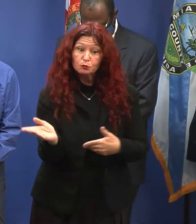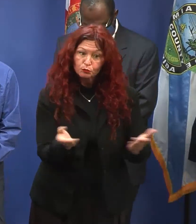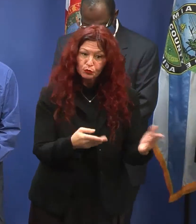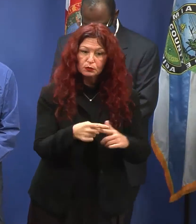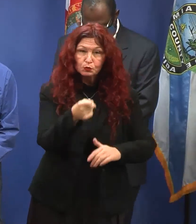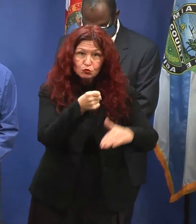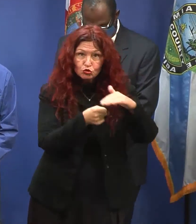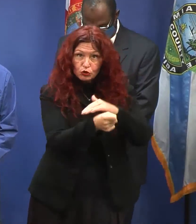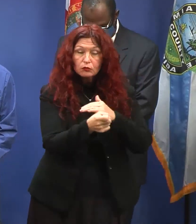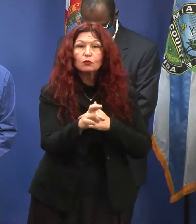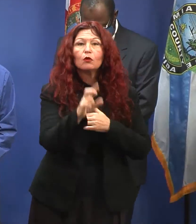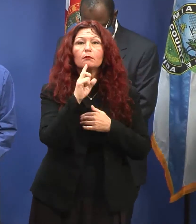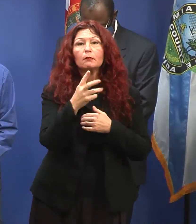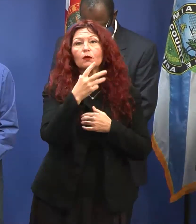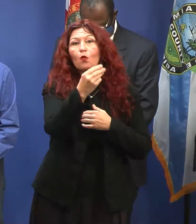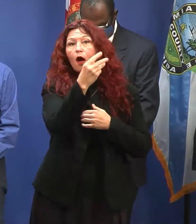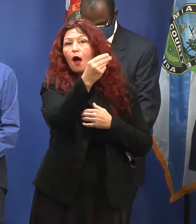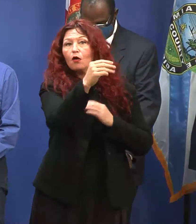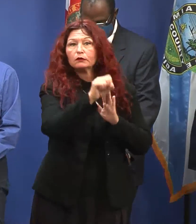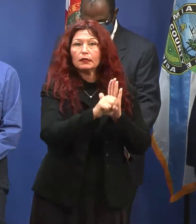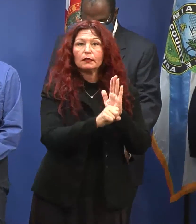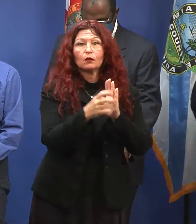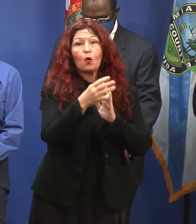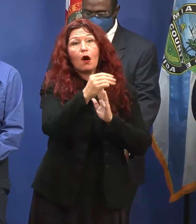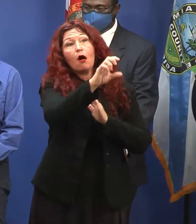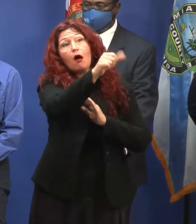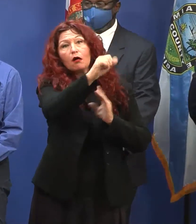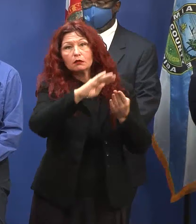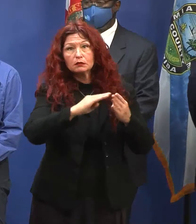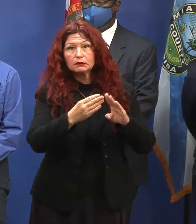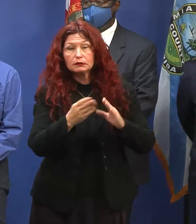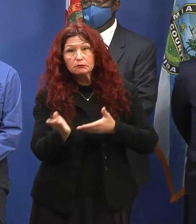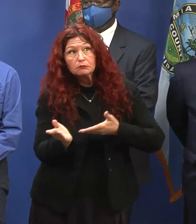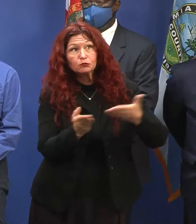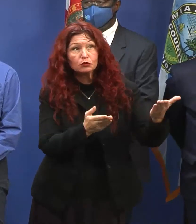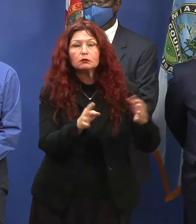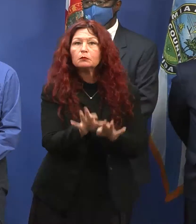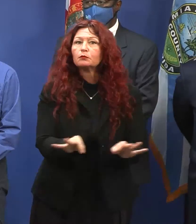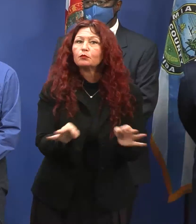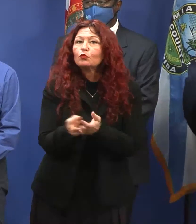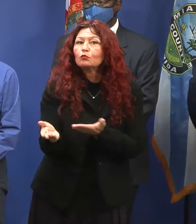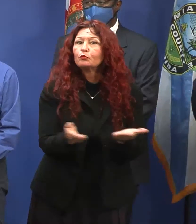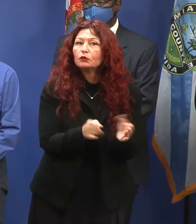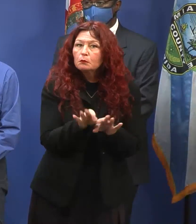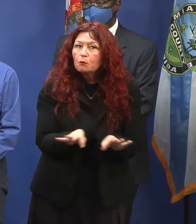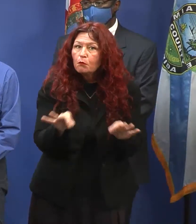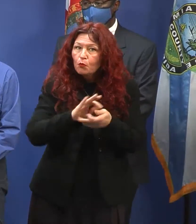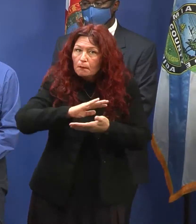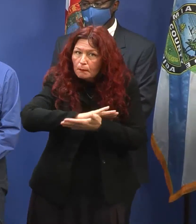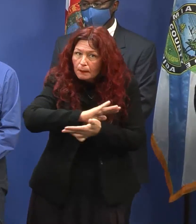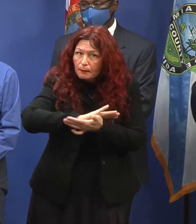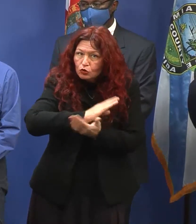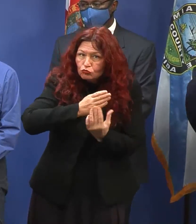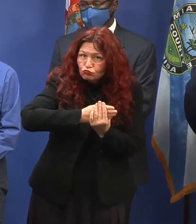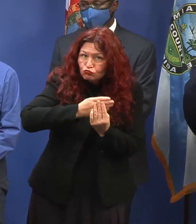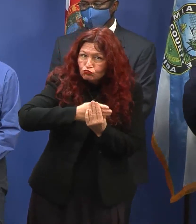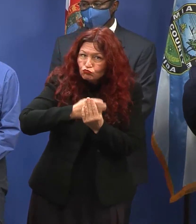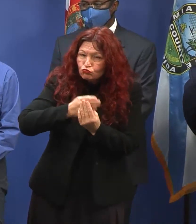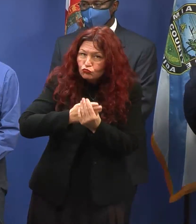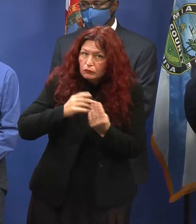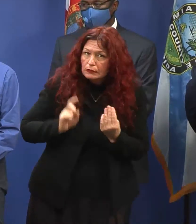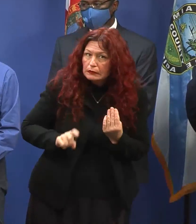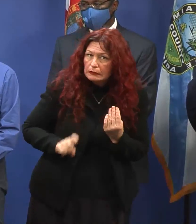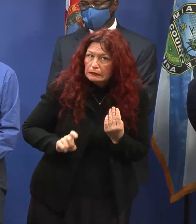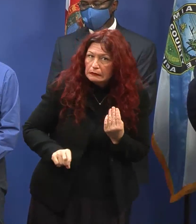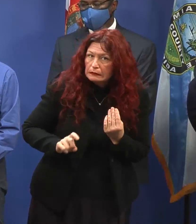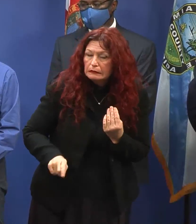leave someplace else, as many do, make sure you take your documents that are very important to you, and you take them with you.